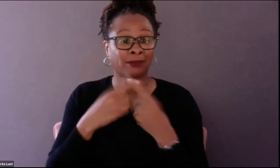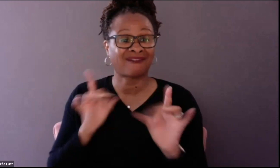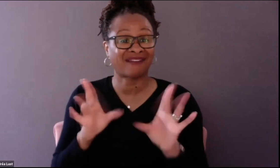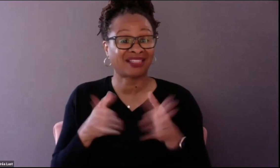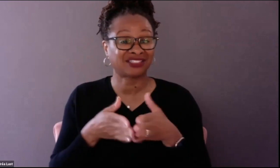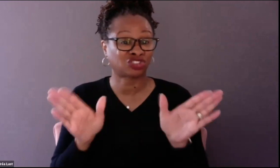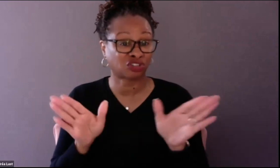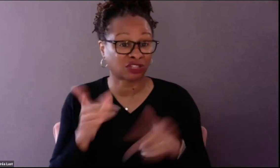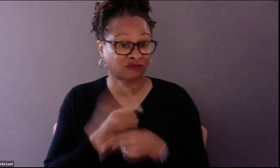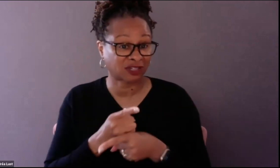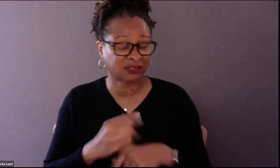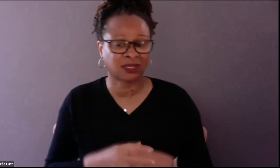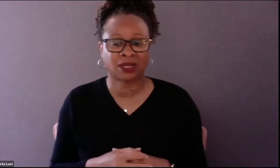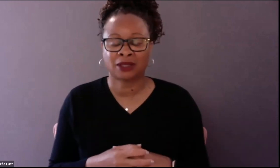right?